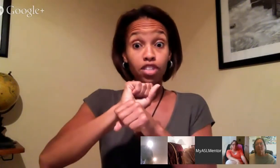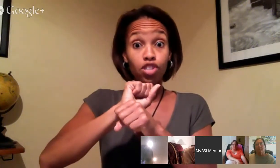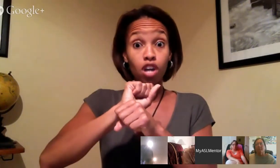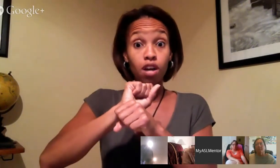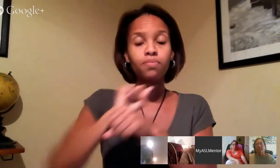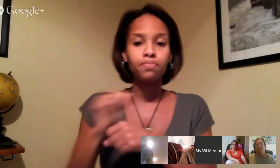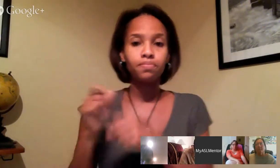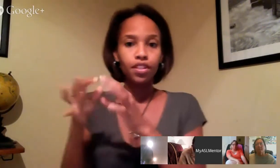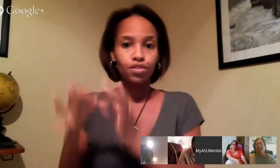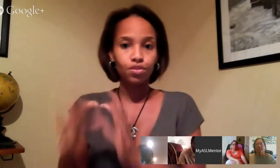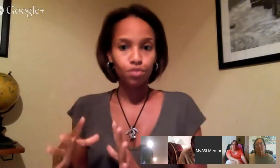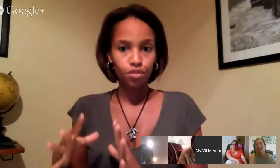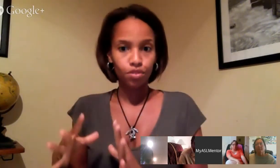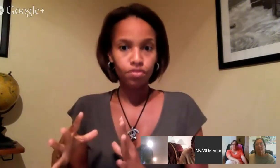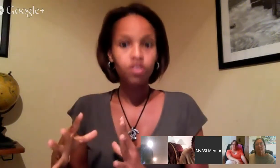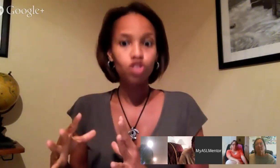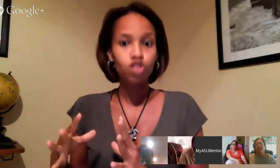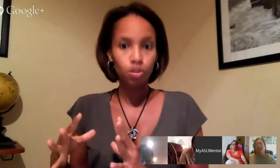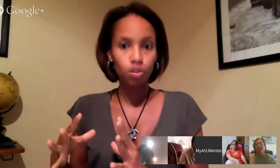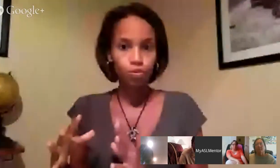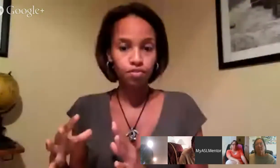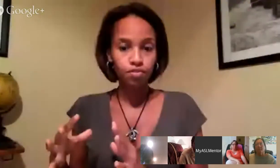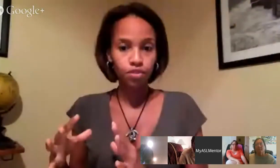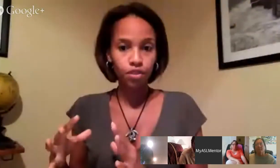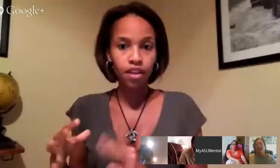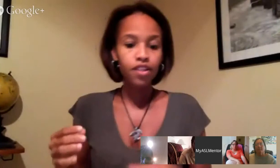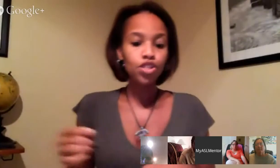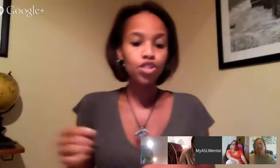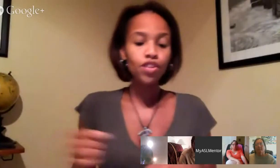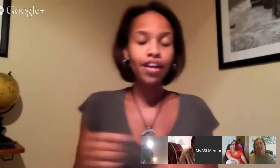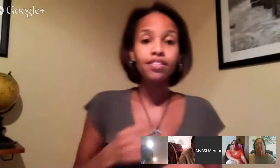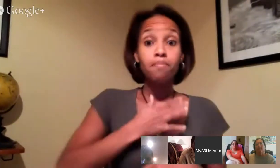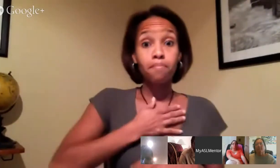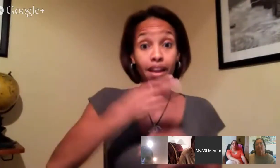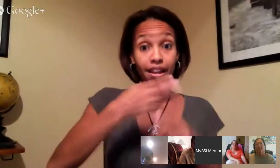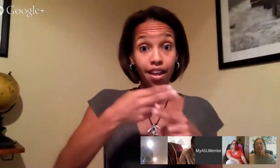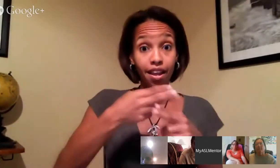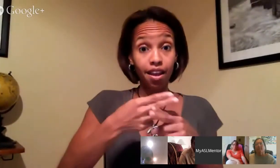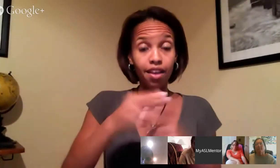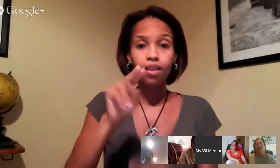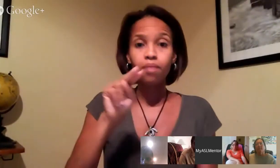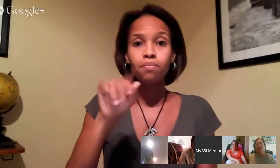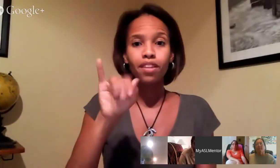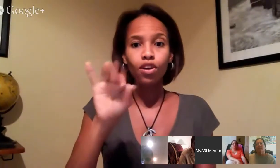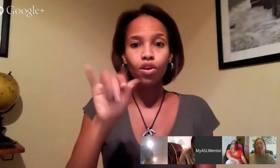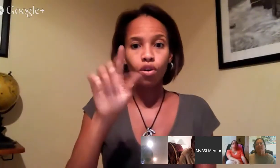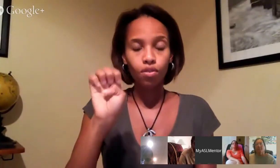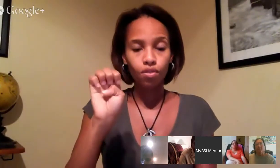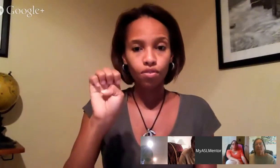My job, interpreter. Okay, so that's